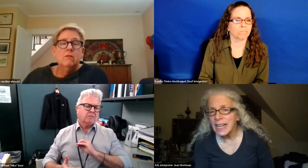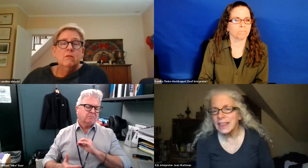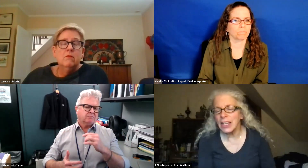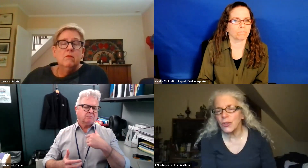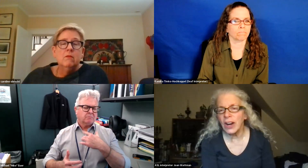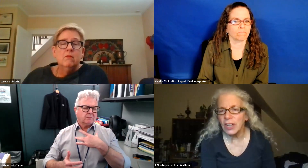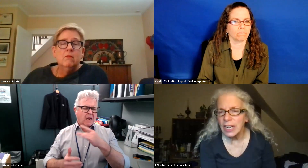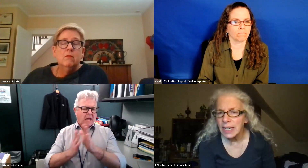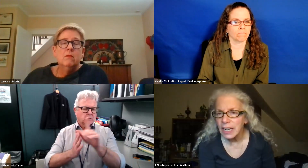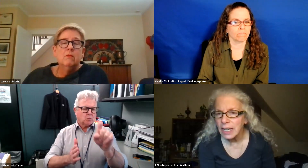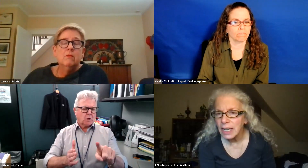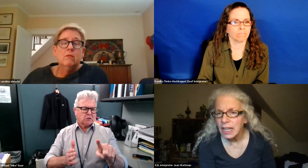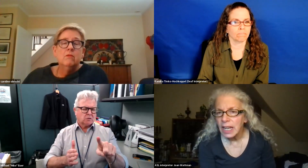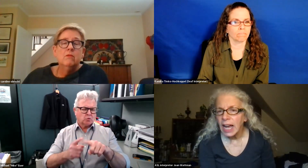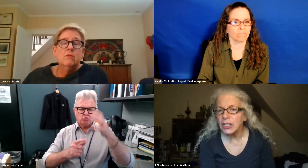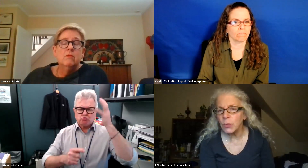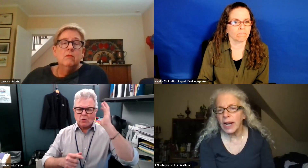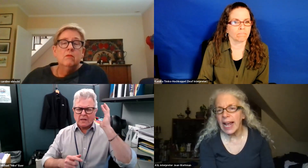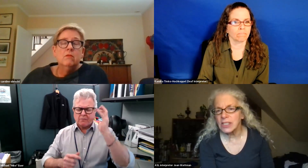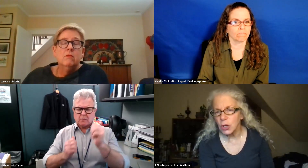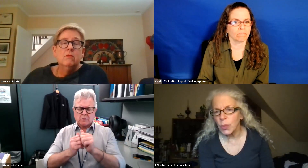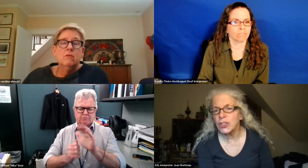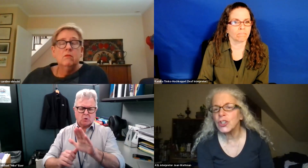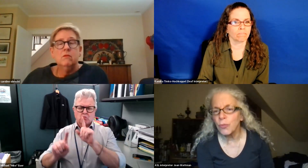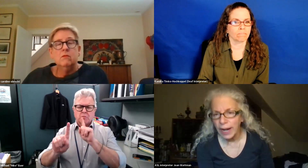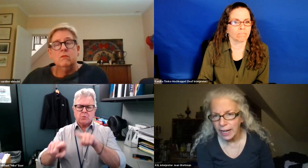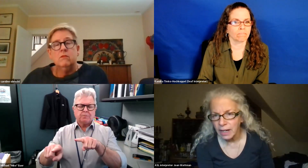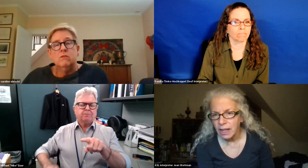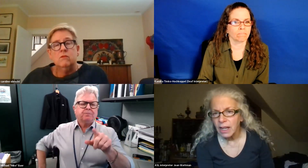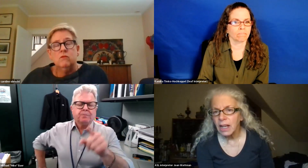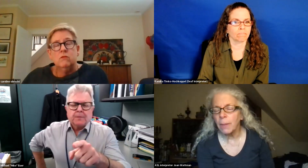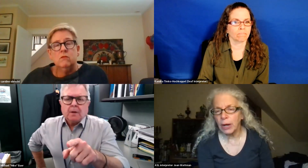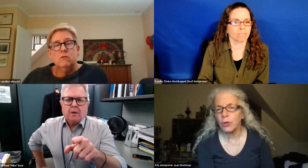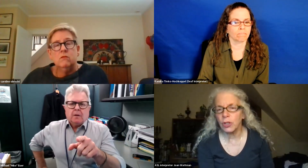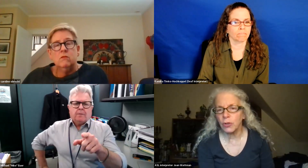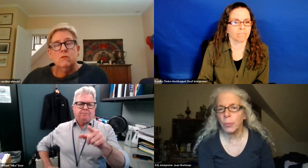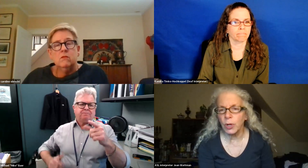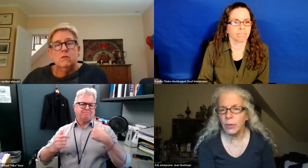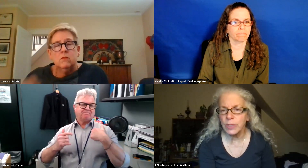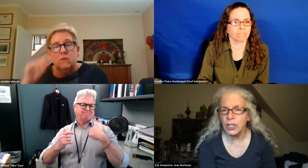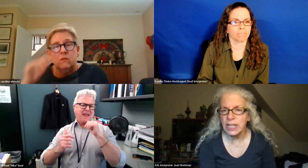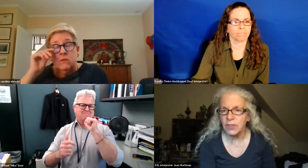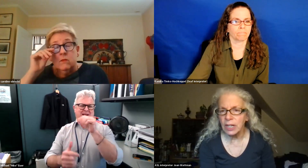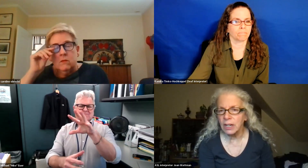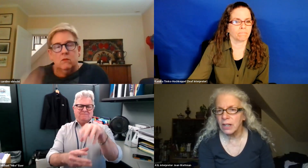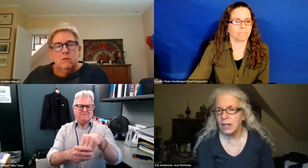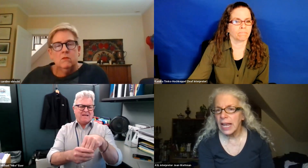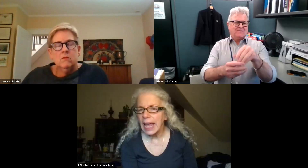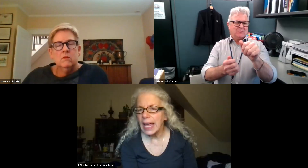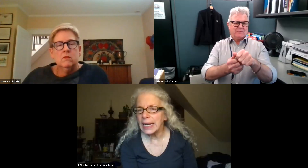Mike is saying, thank you, Caroline. I did want to ask a question to Rain about the report that was just